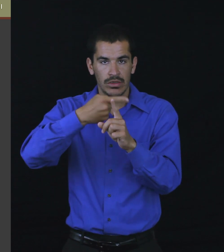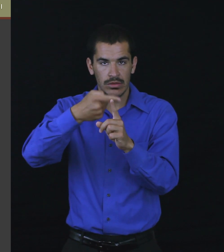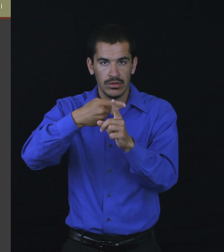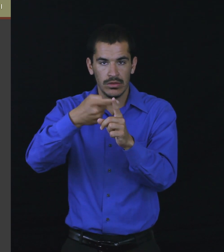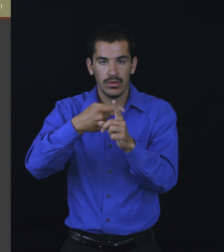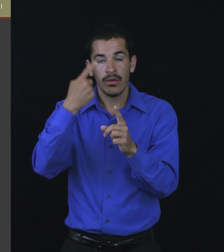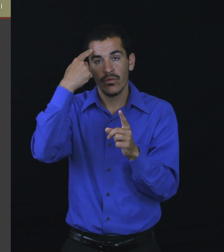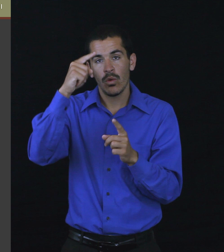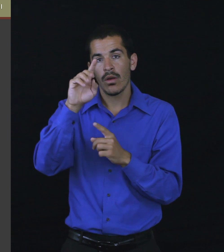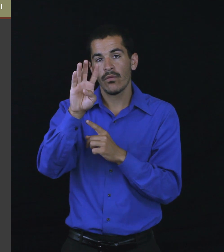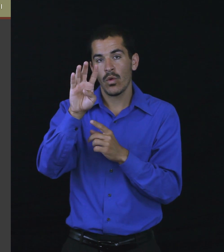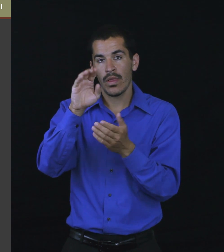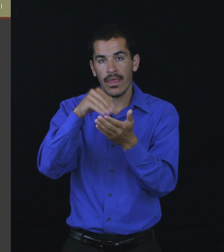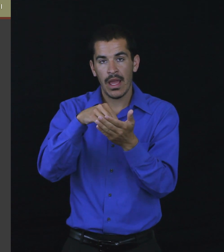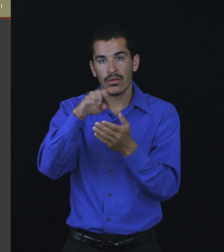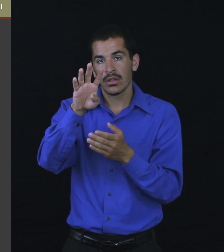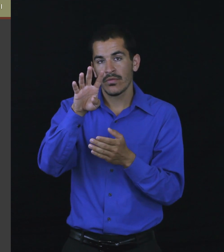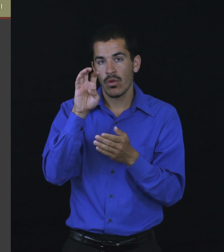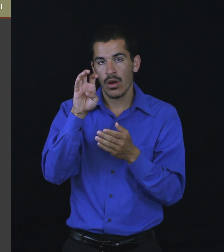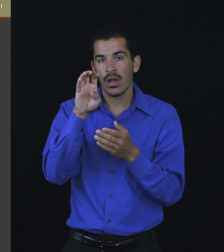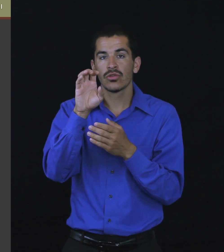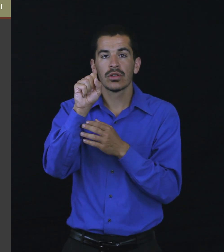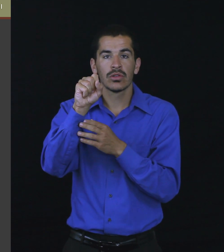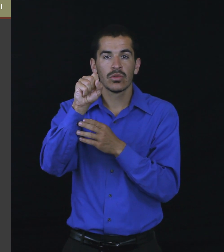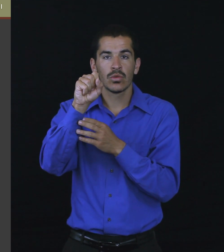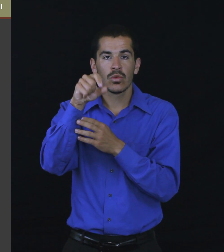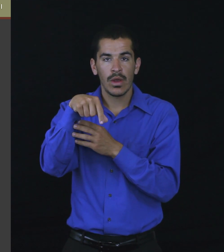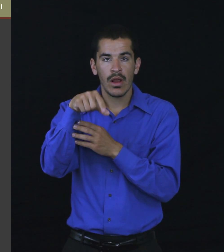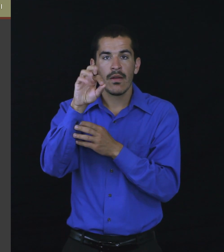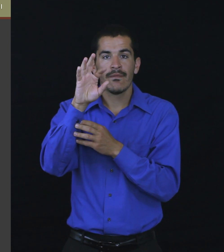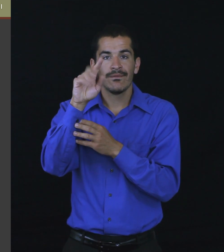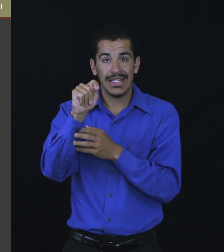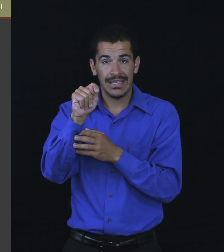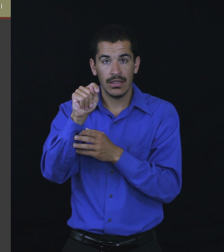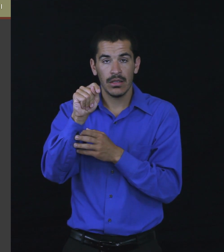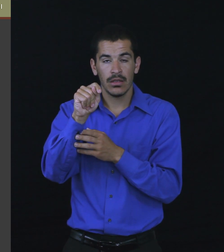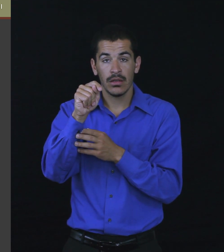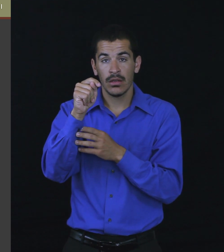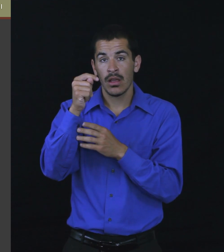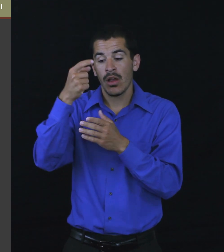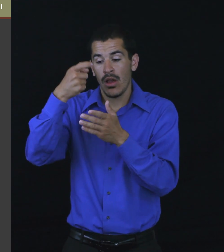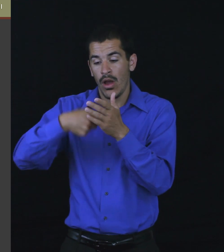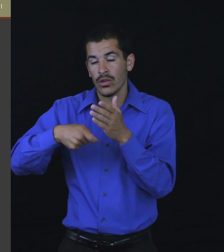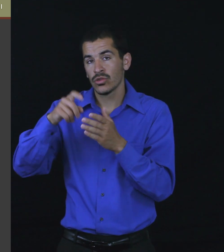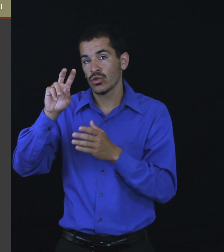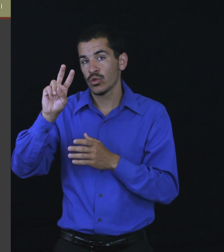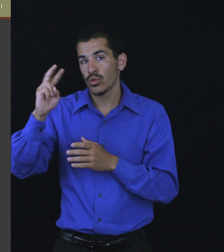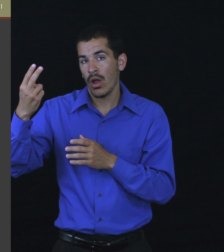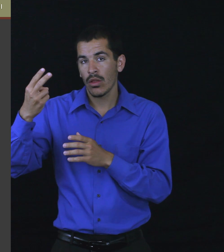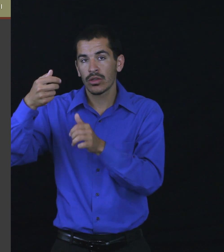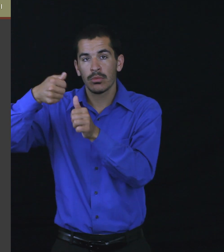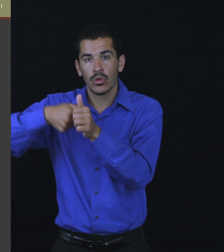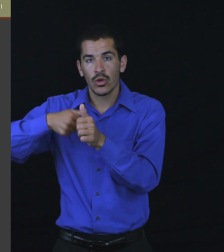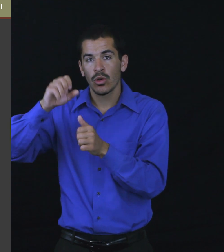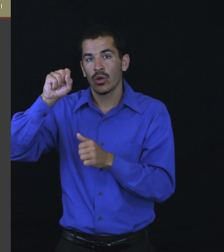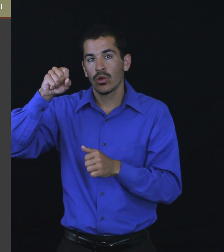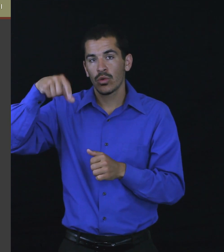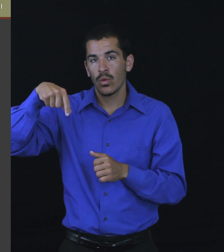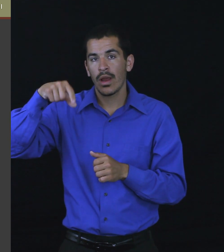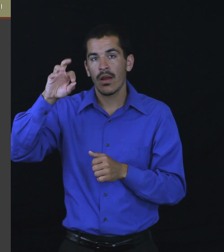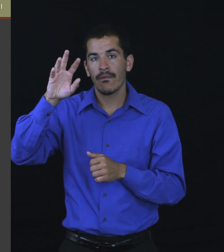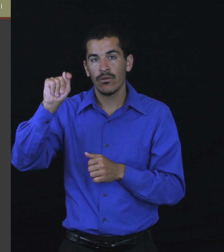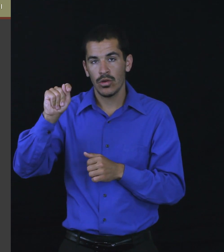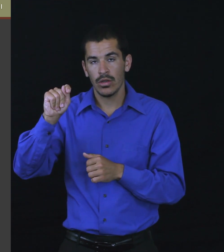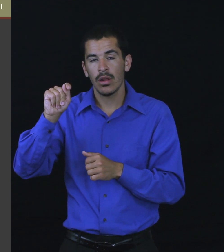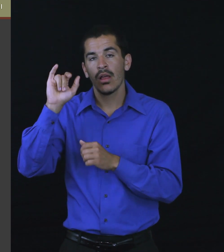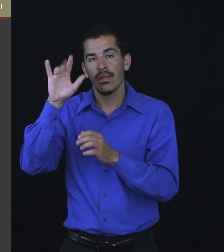4,400 square feet at $2 per square foot. That's about